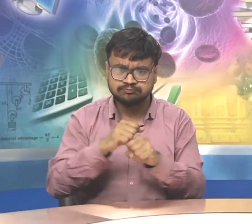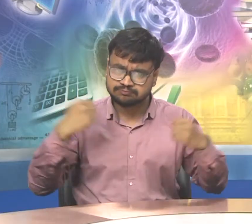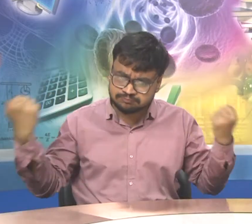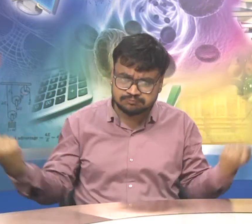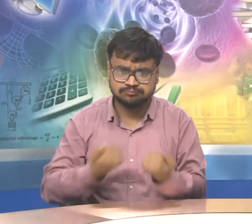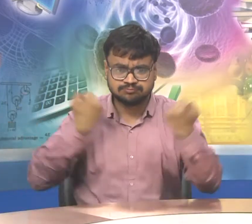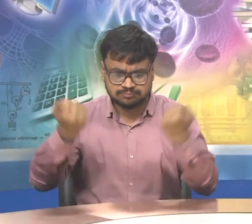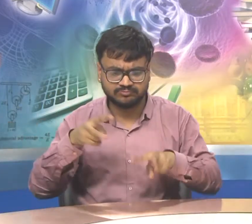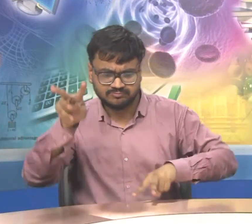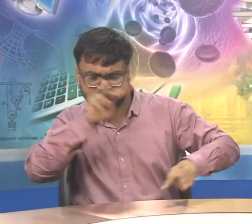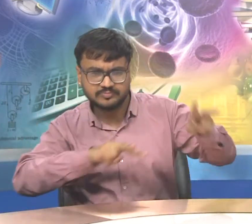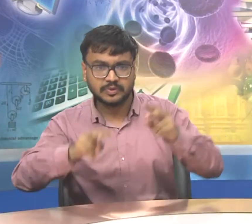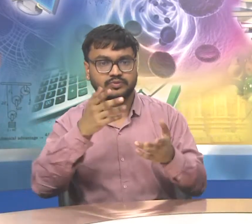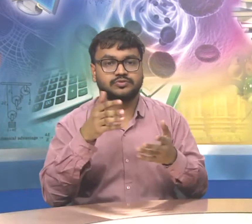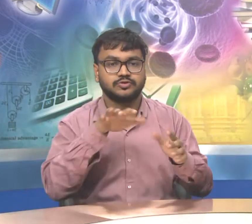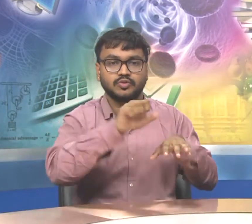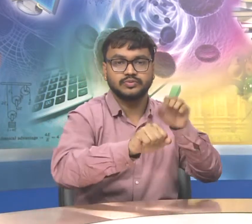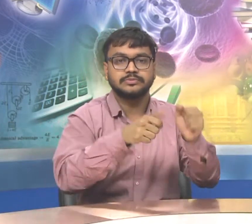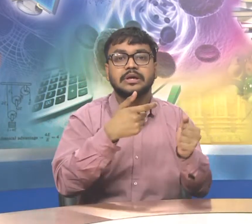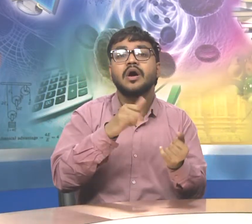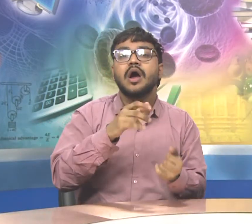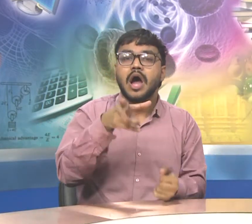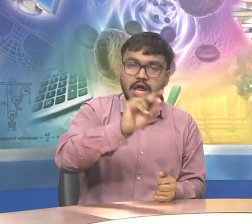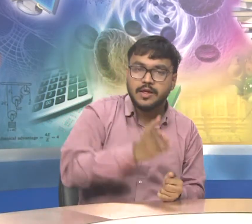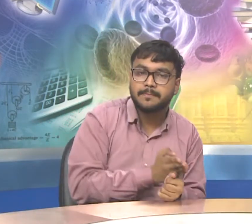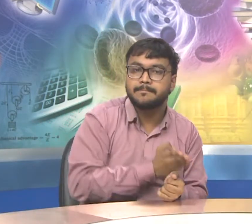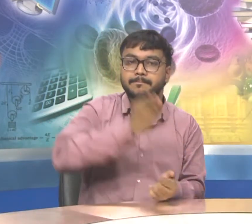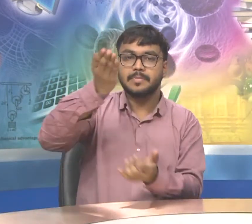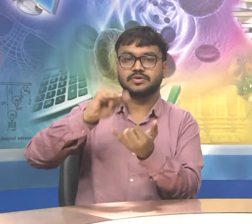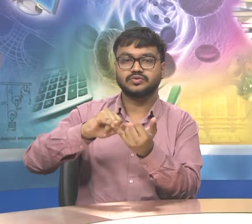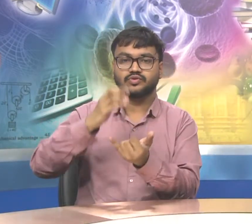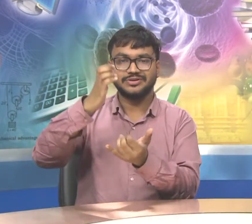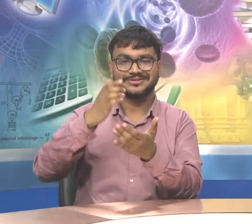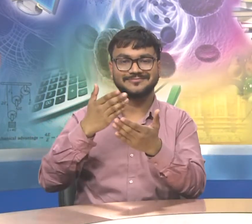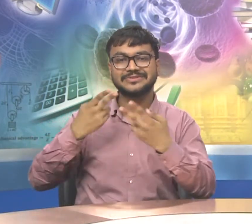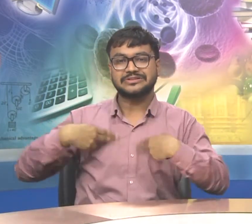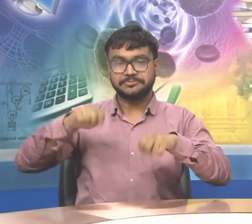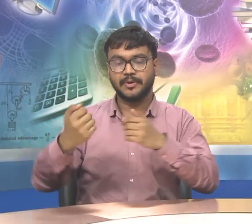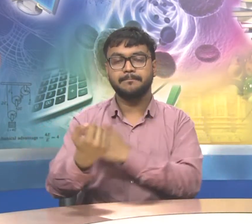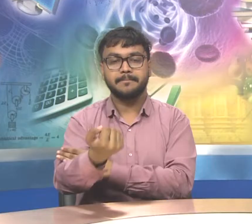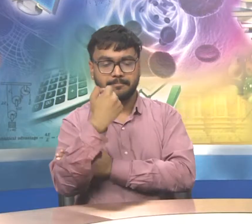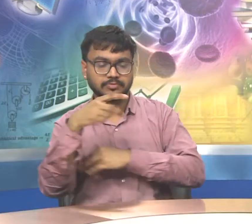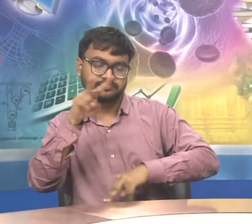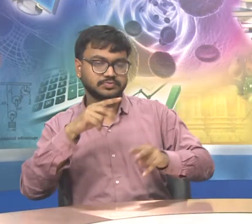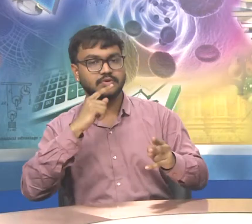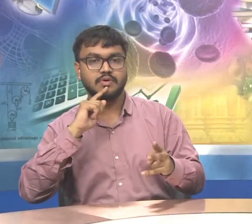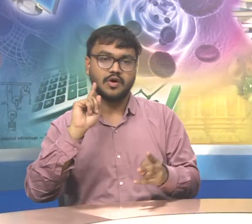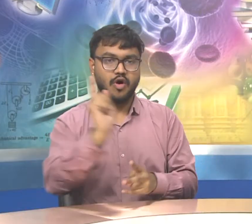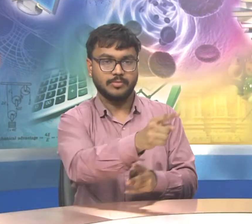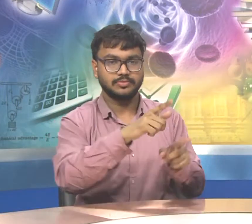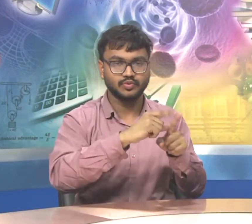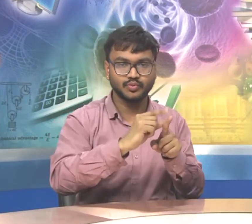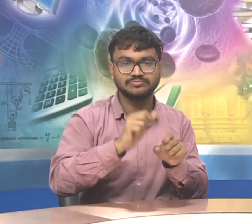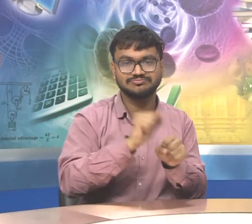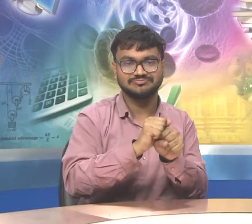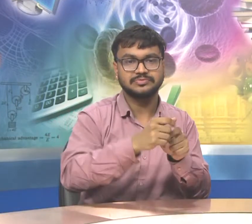legislation only from those parties that were affected directly or indirectly by it.